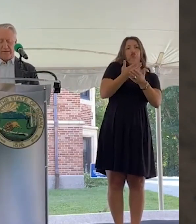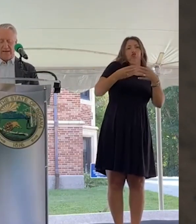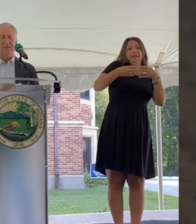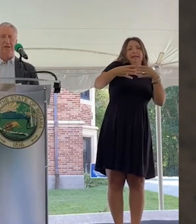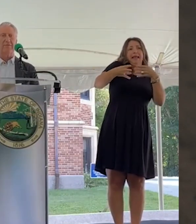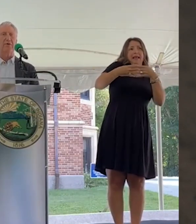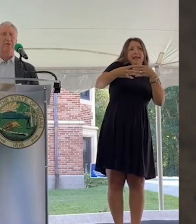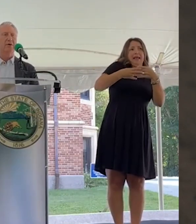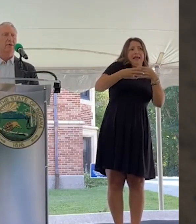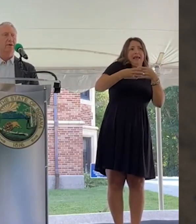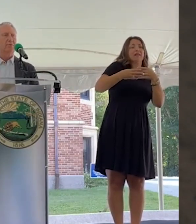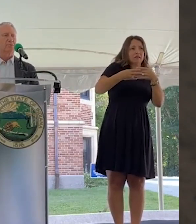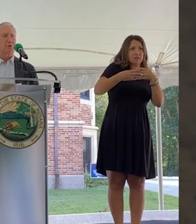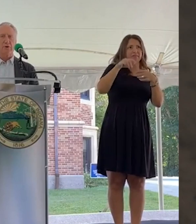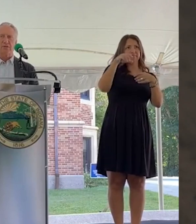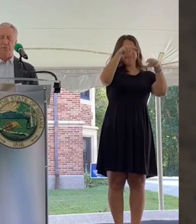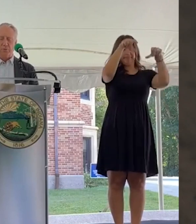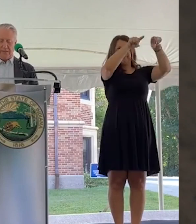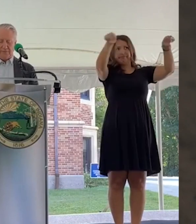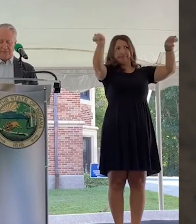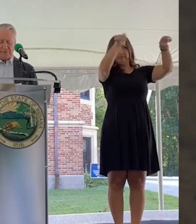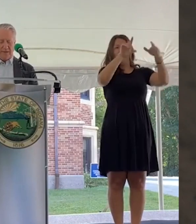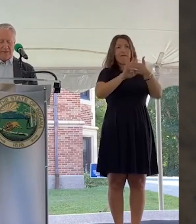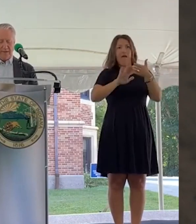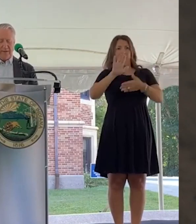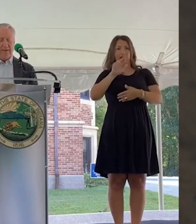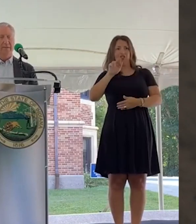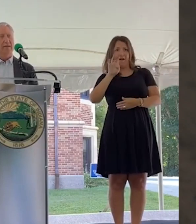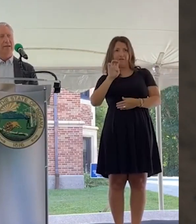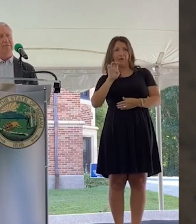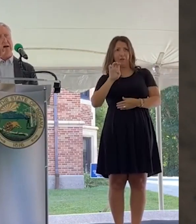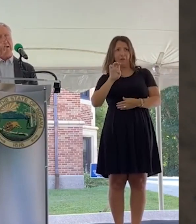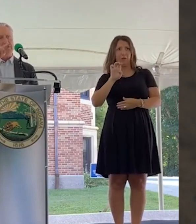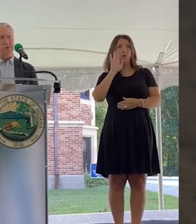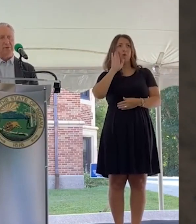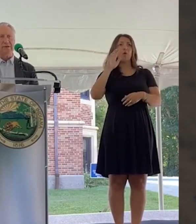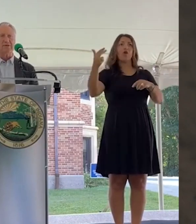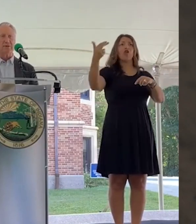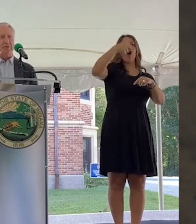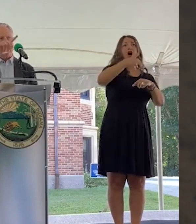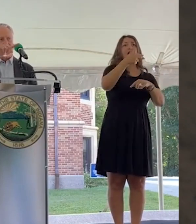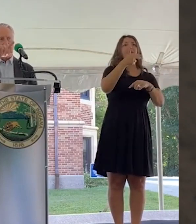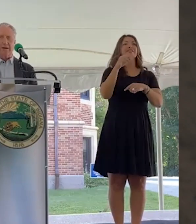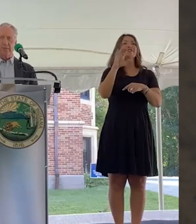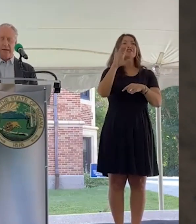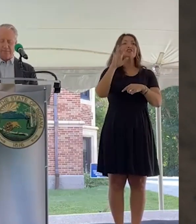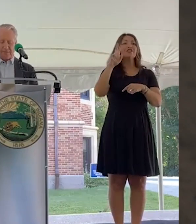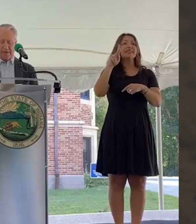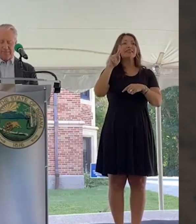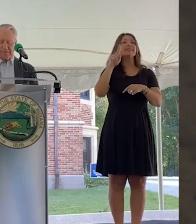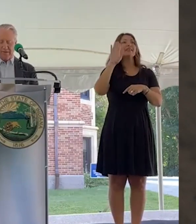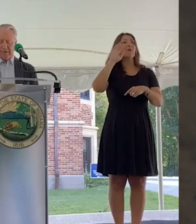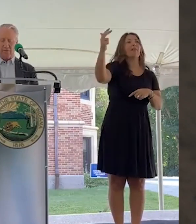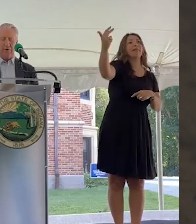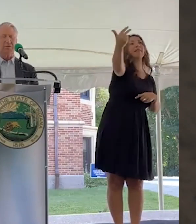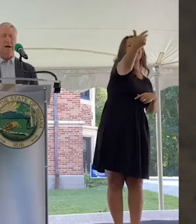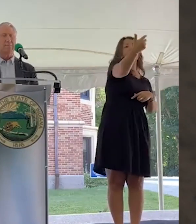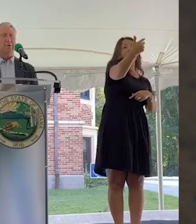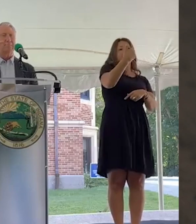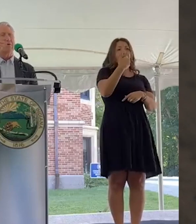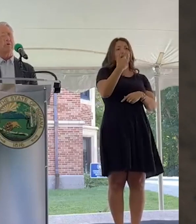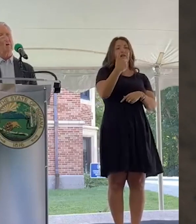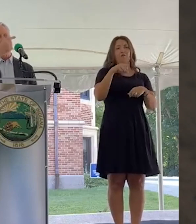south along College Avenue, which will cross Williams Creek, and then have the opportunity to turn north and come up the bluff